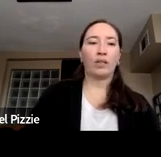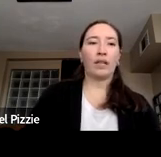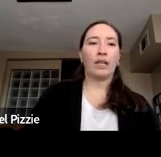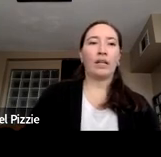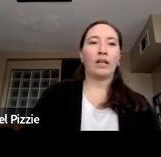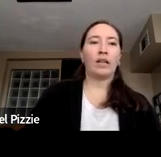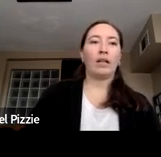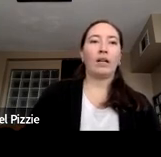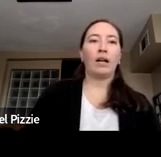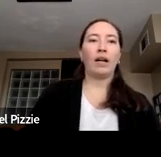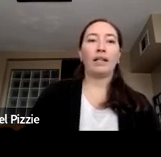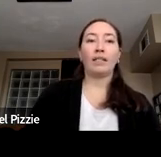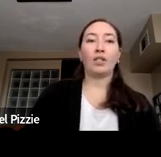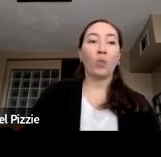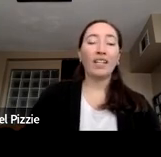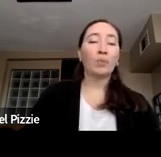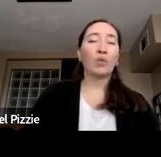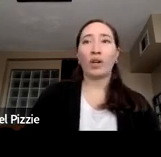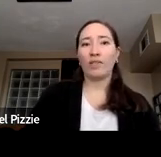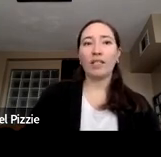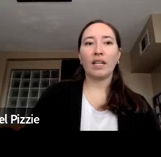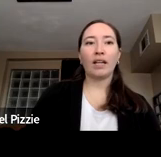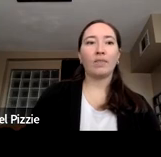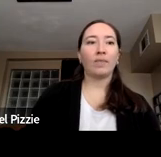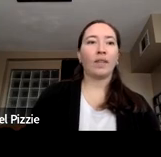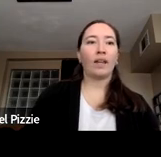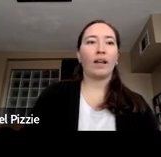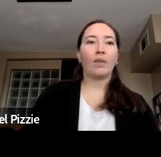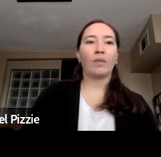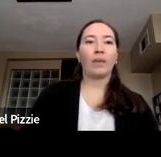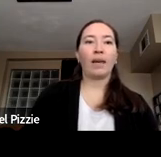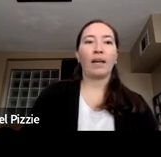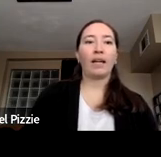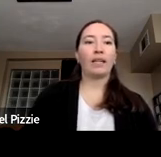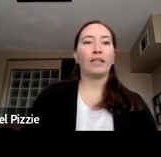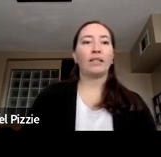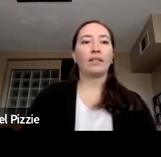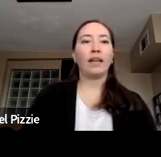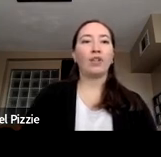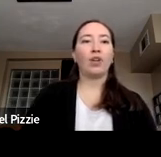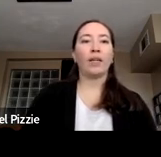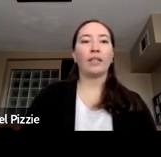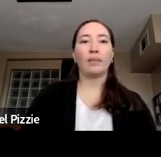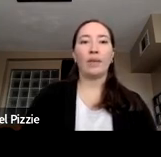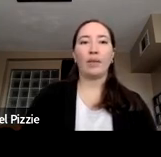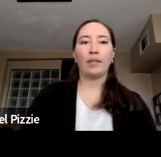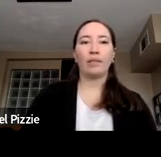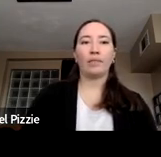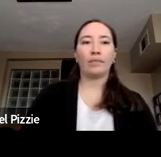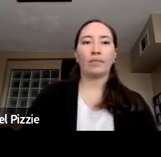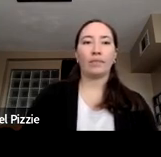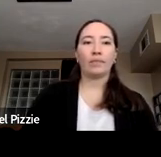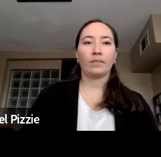particular person needs to wait before advancing, I would pick delay showing submit